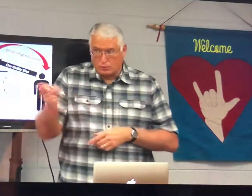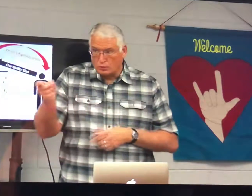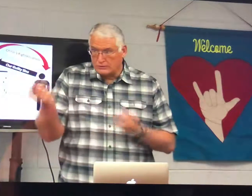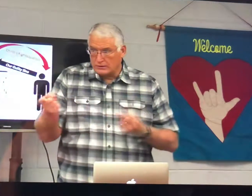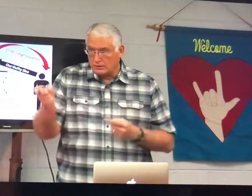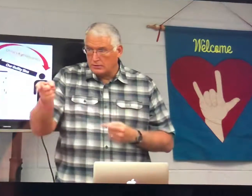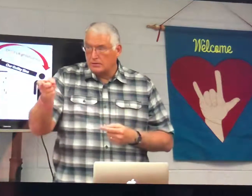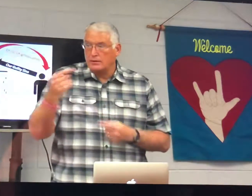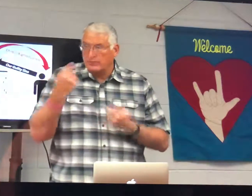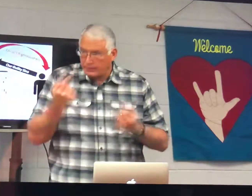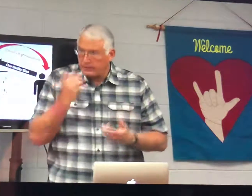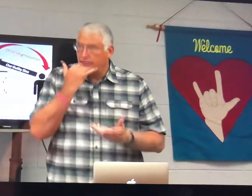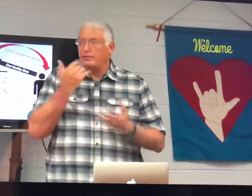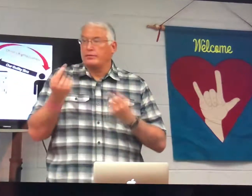lot of guys.